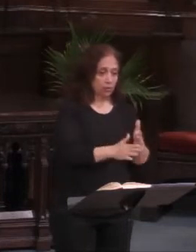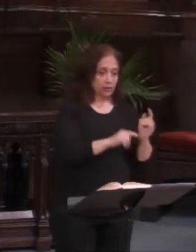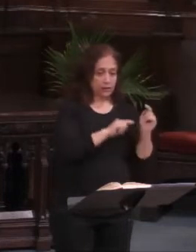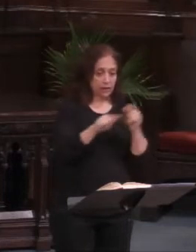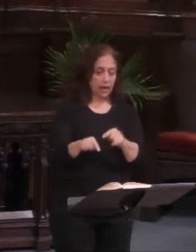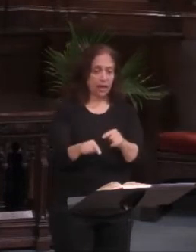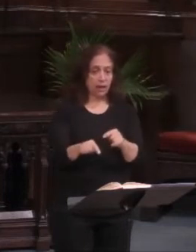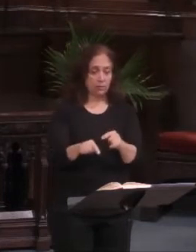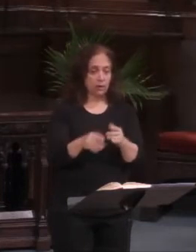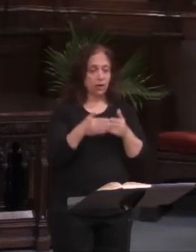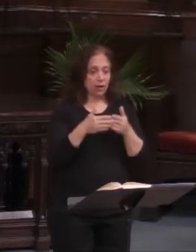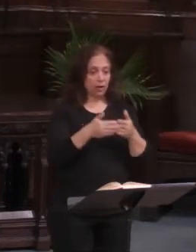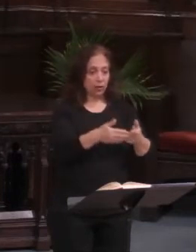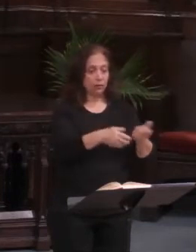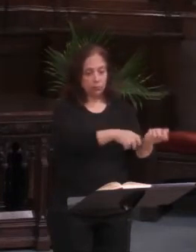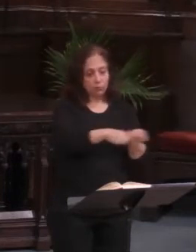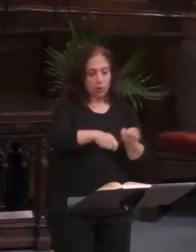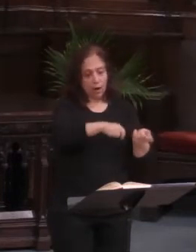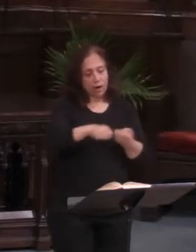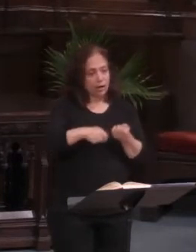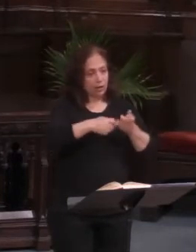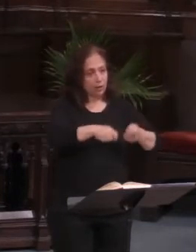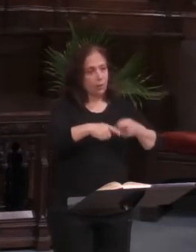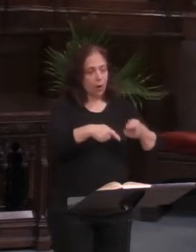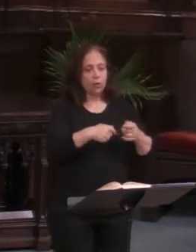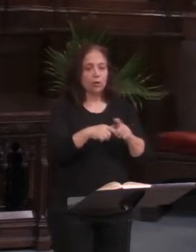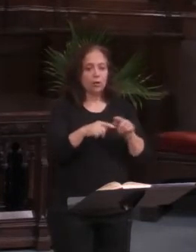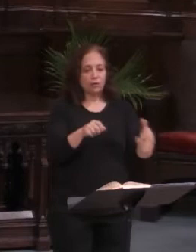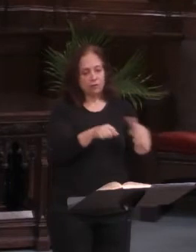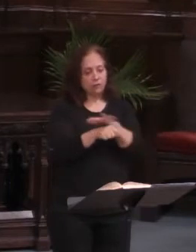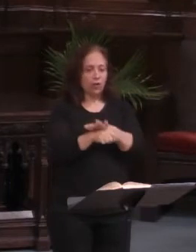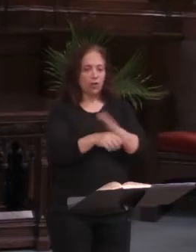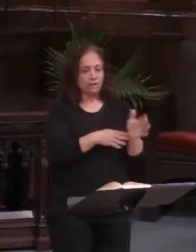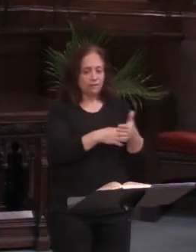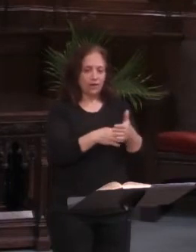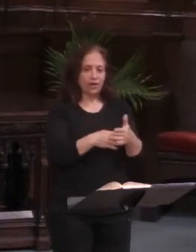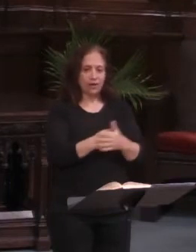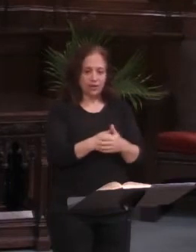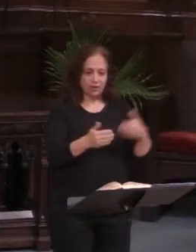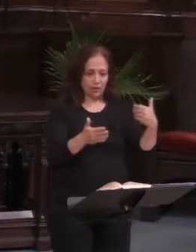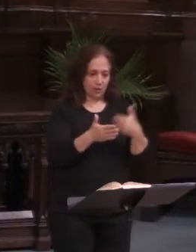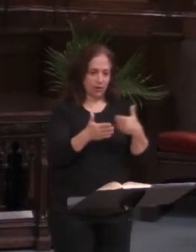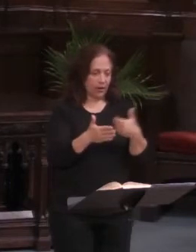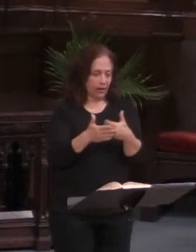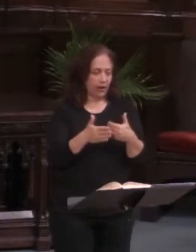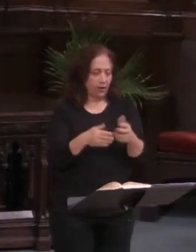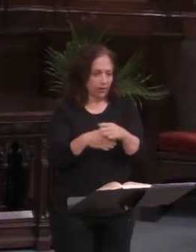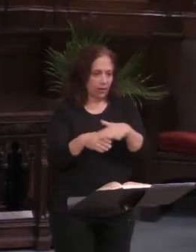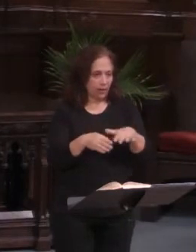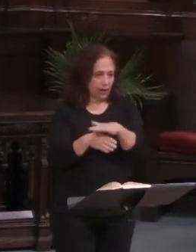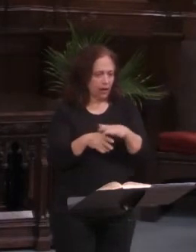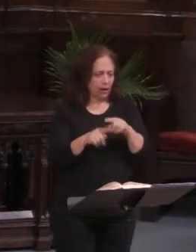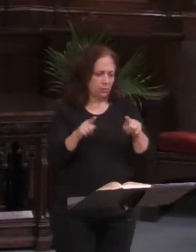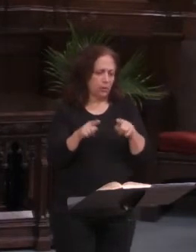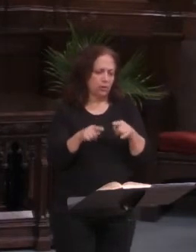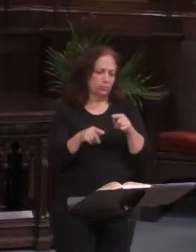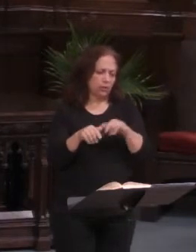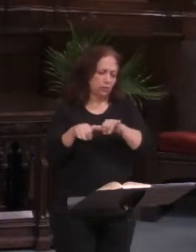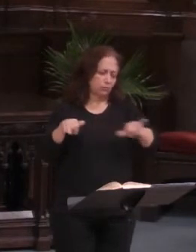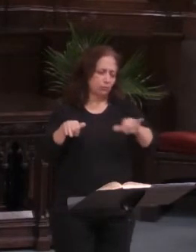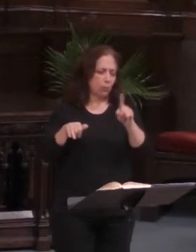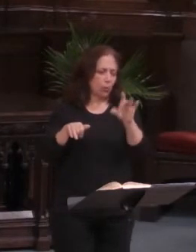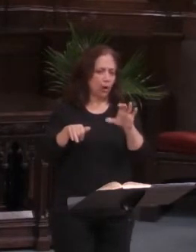came in the boat, dragging the net full of fish, for they were not far from the land, but about 100 yards